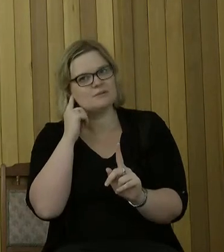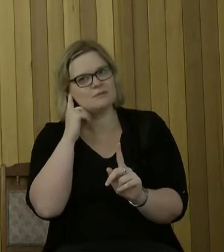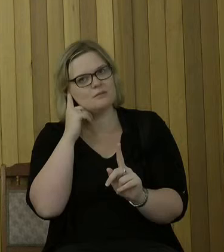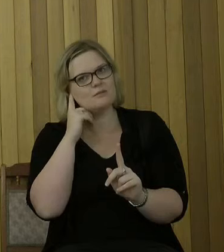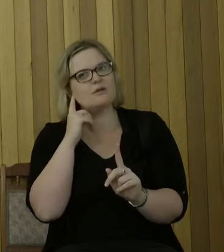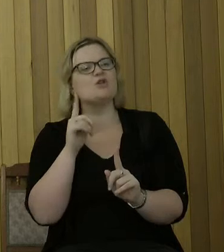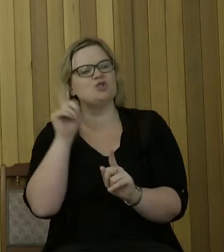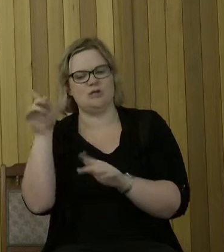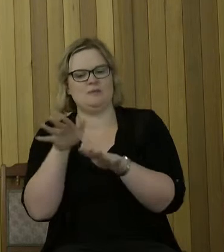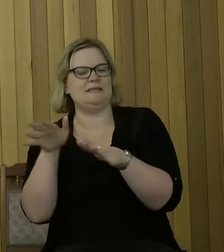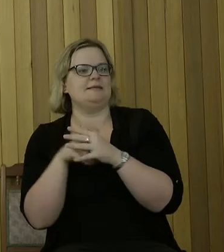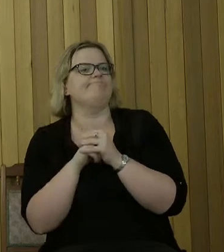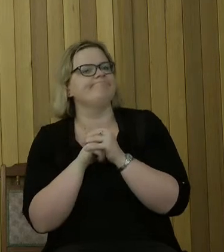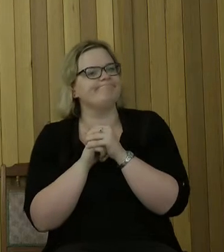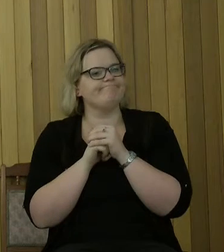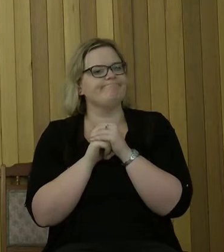Martha was busy.